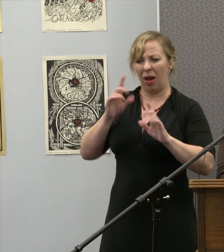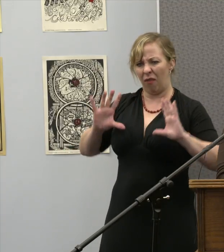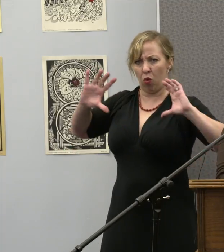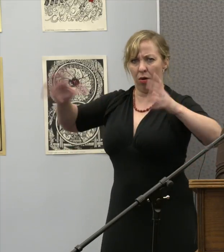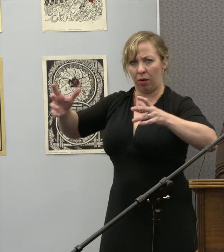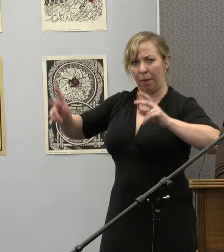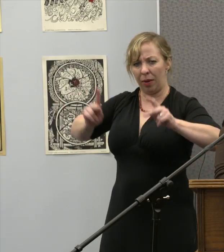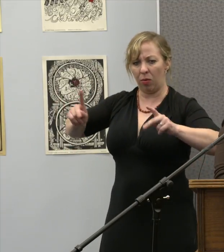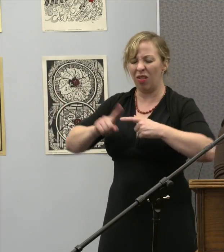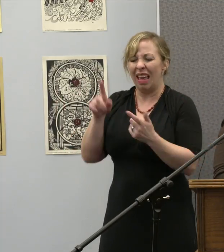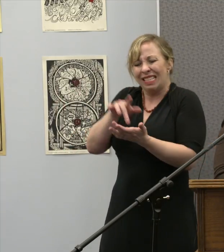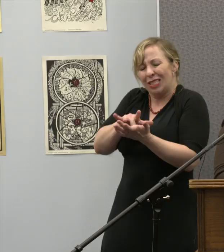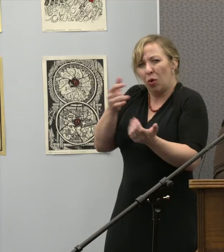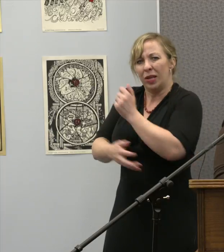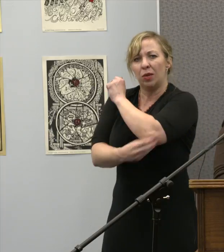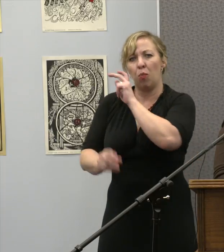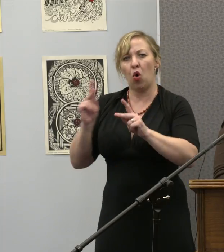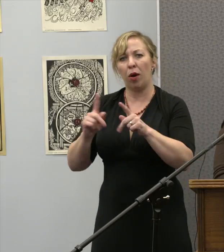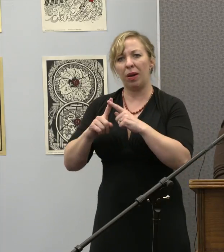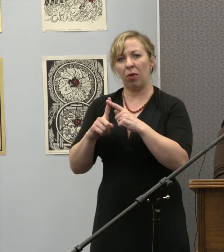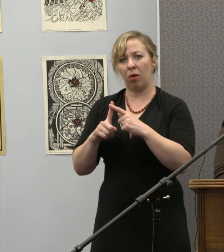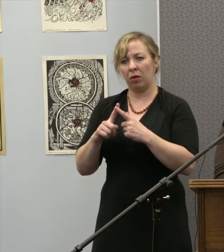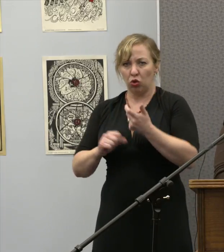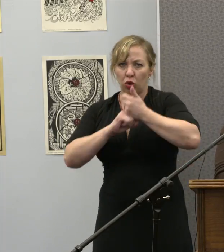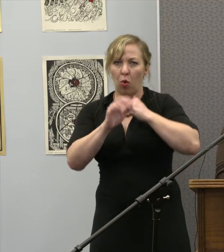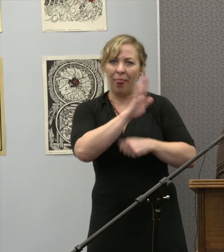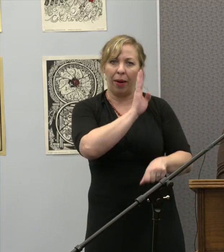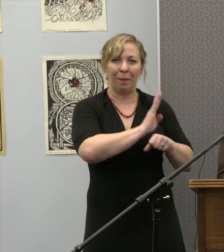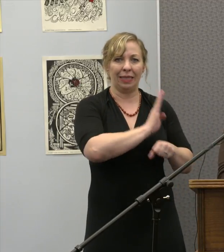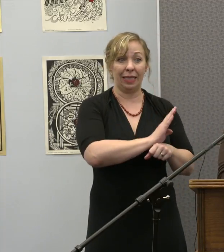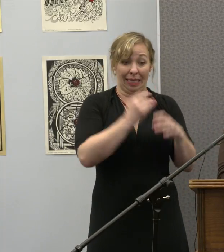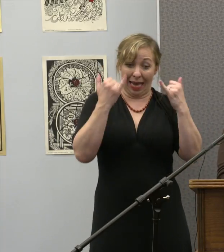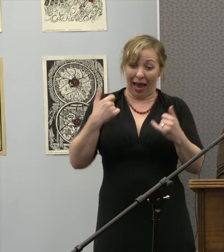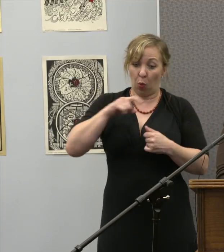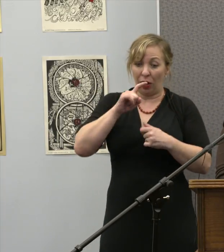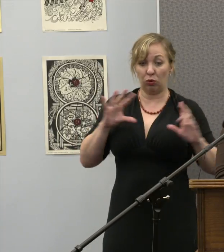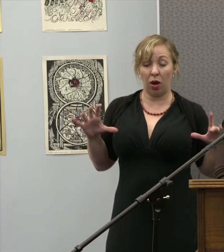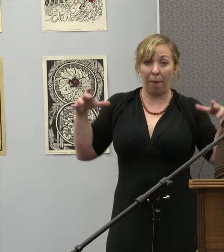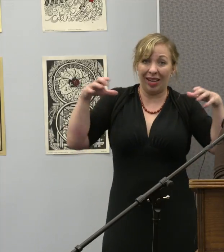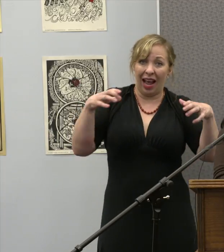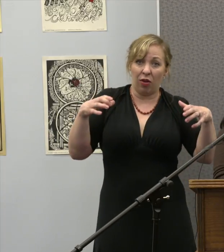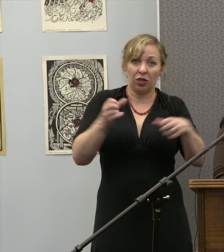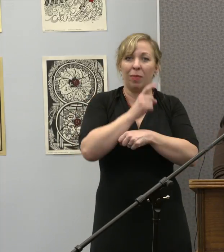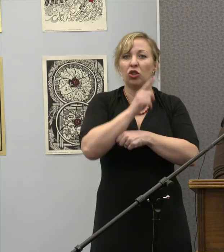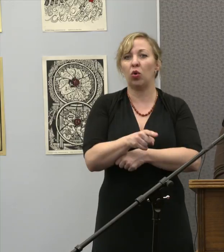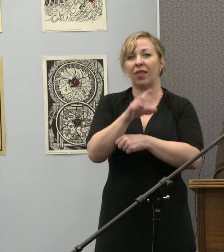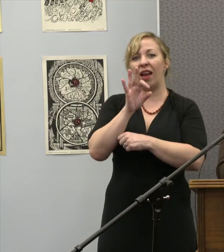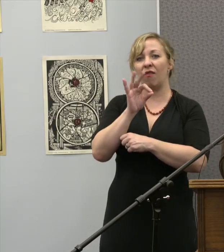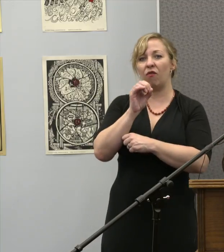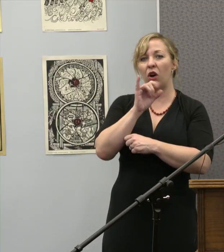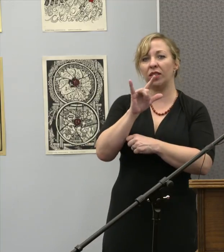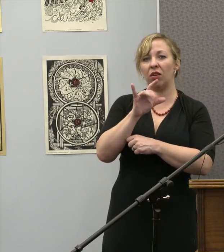the poorest and most vulnerable to prop up their destructive business model. Now we need to come together to make sure it's fossil fuel elites, not